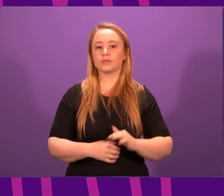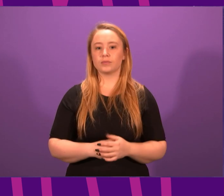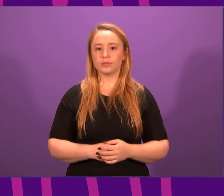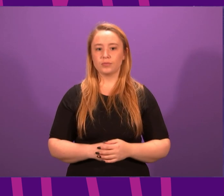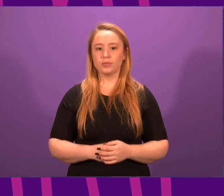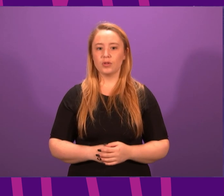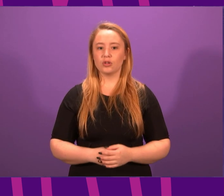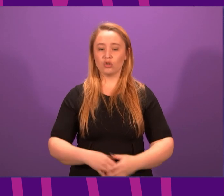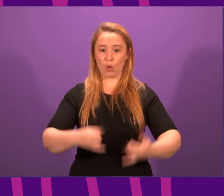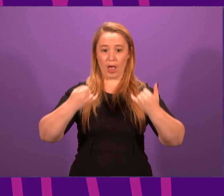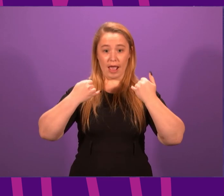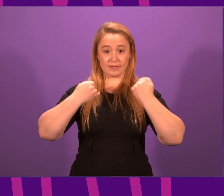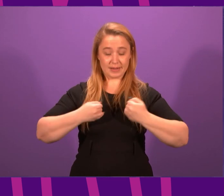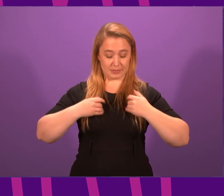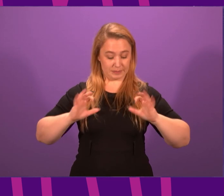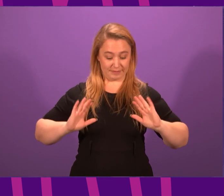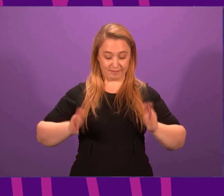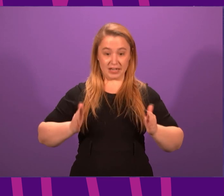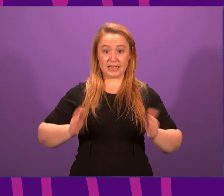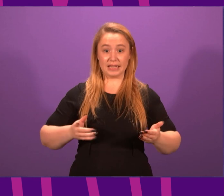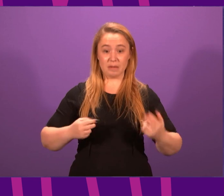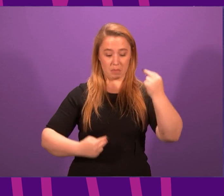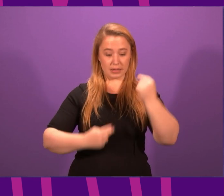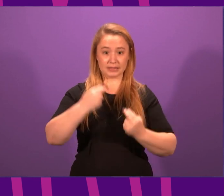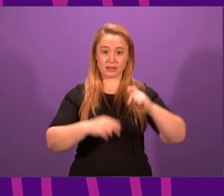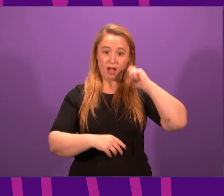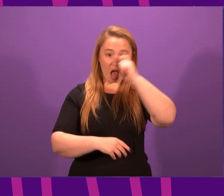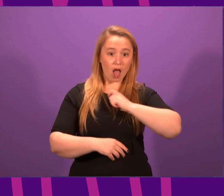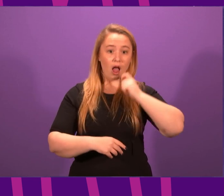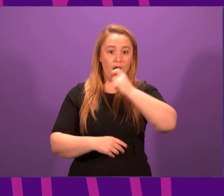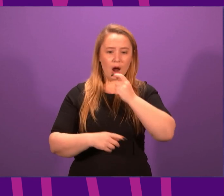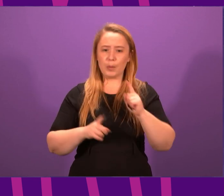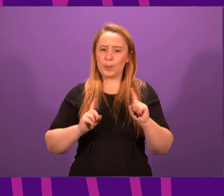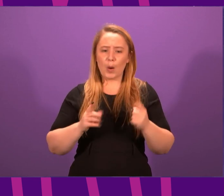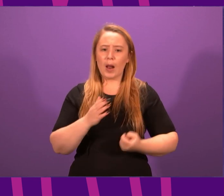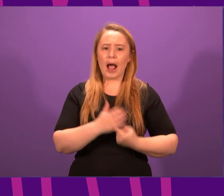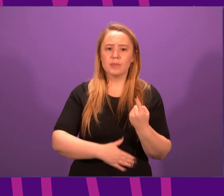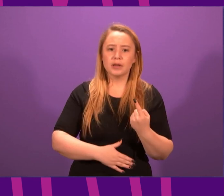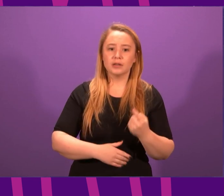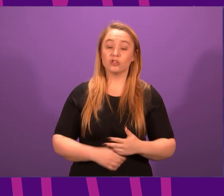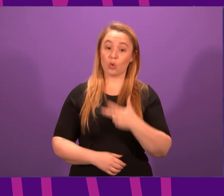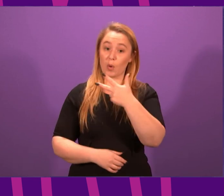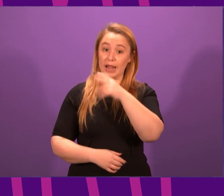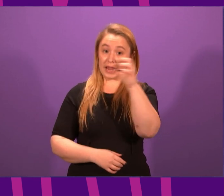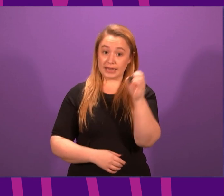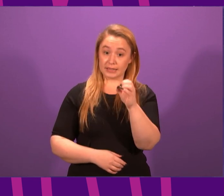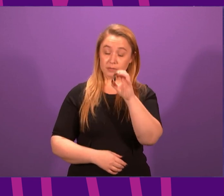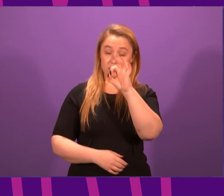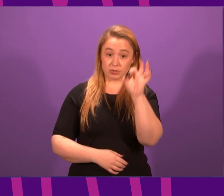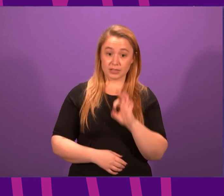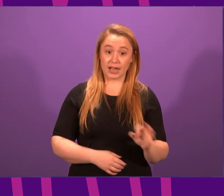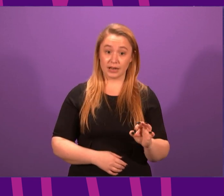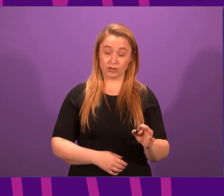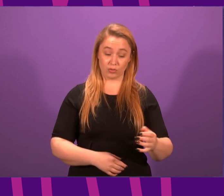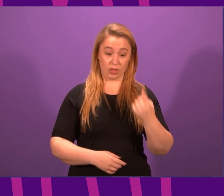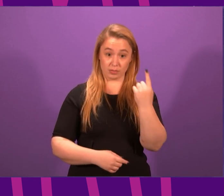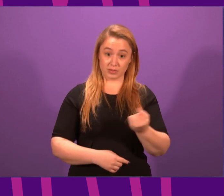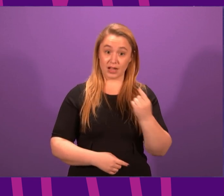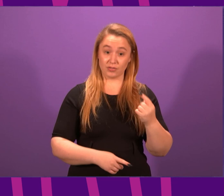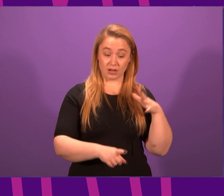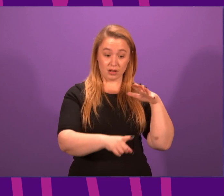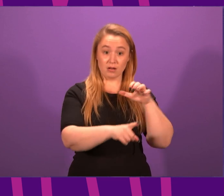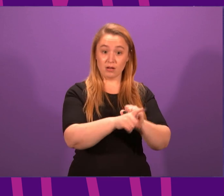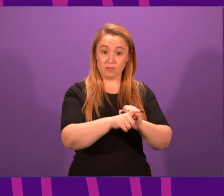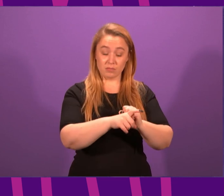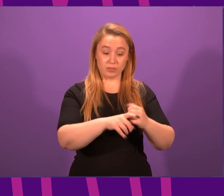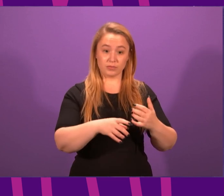asymptomatic testing now. Does the government now accept that self-isolation of the 80% who have the virus but are